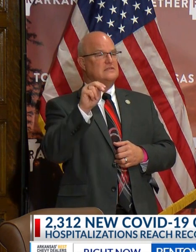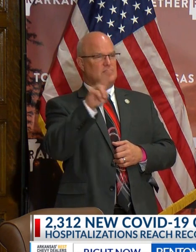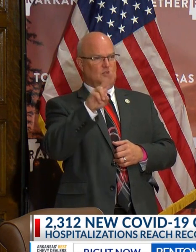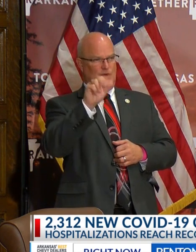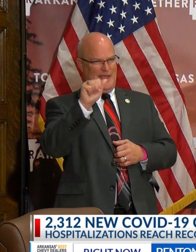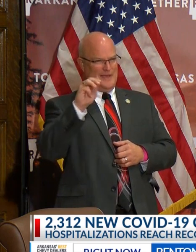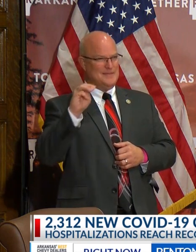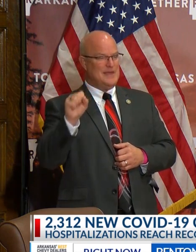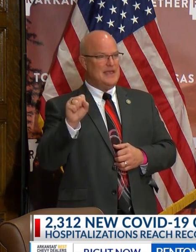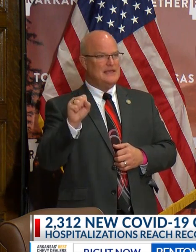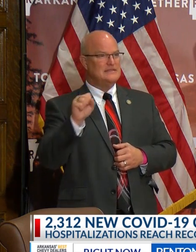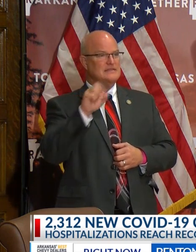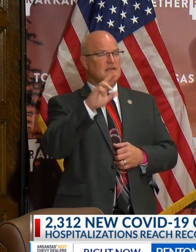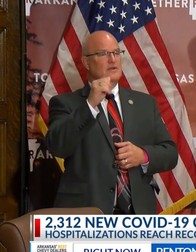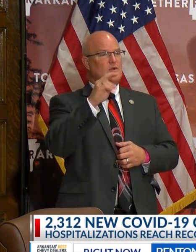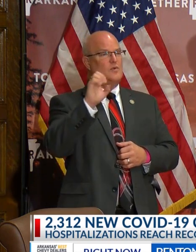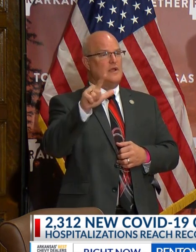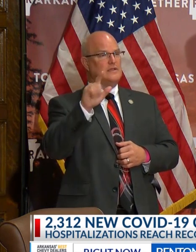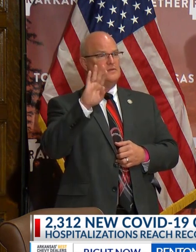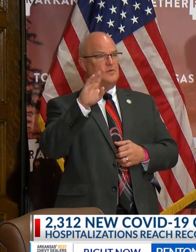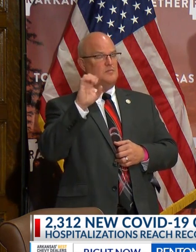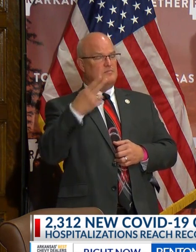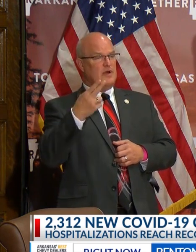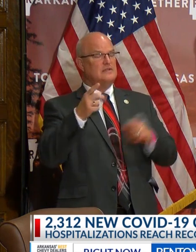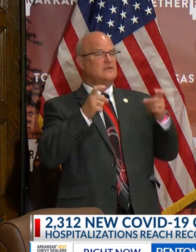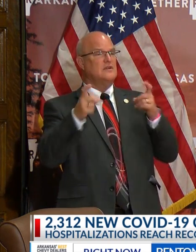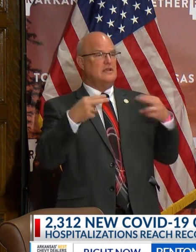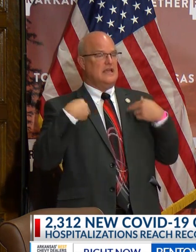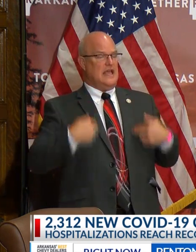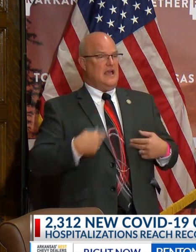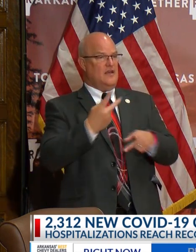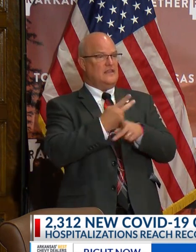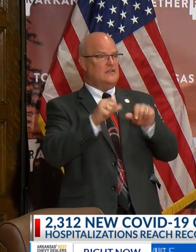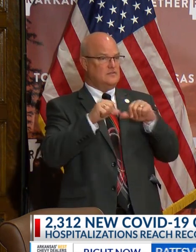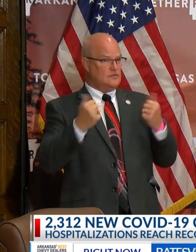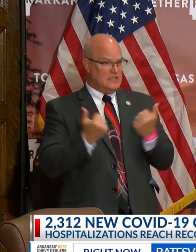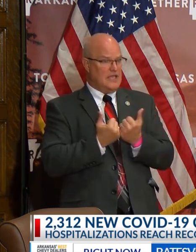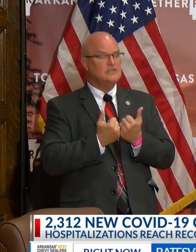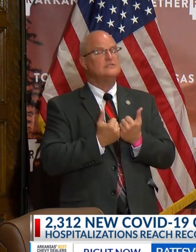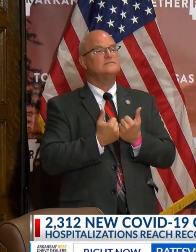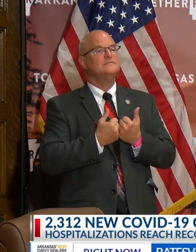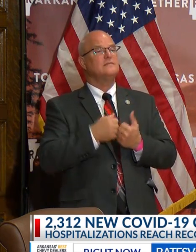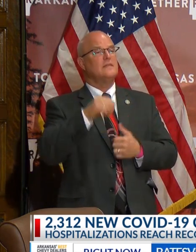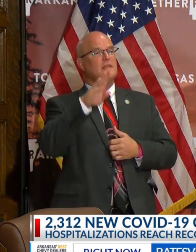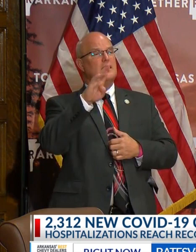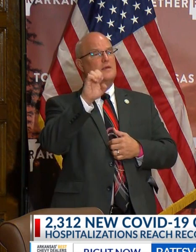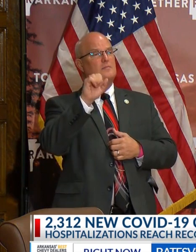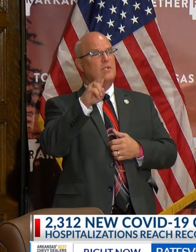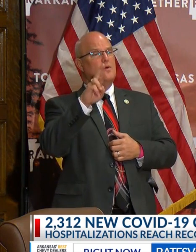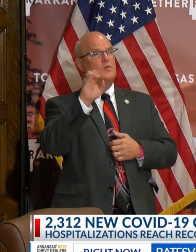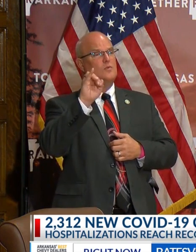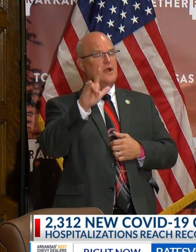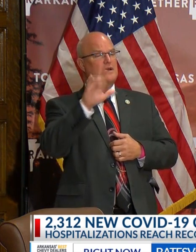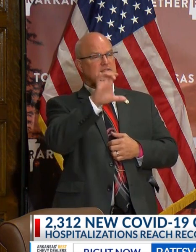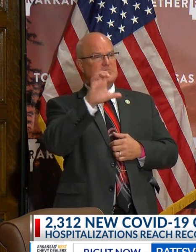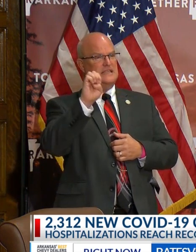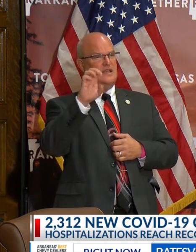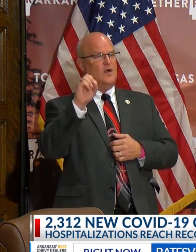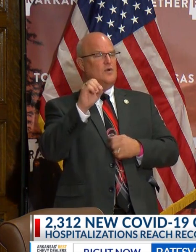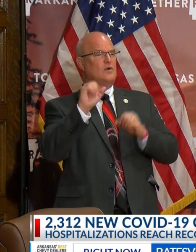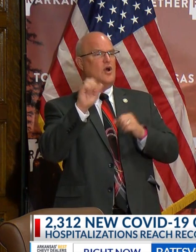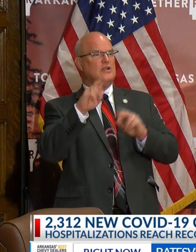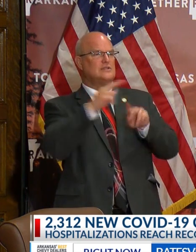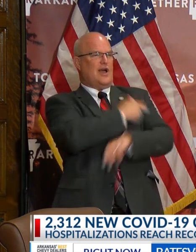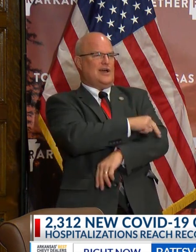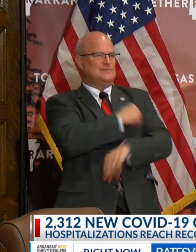UAMS. Rachel Bunch, Executive Director of the Arkansas Healthcare Association. Bo Ryle, CEO of the Arkansas